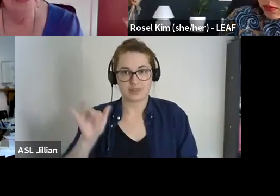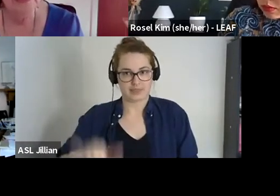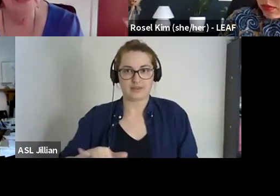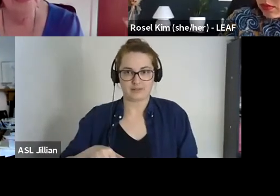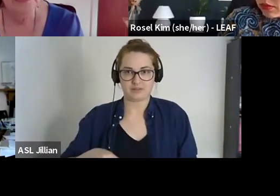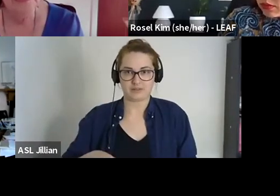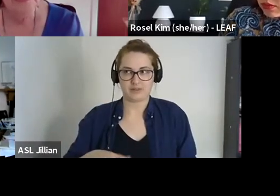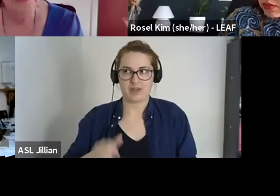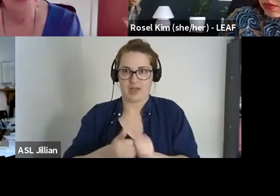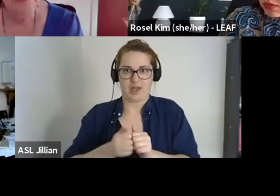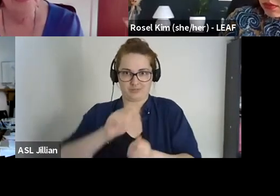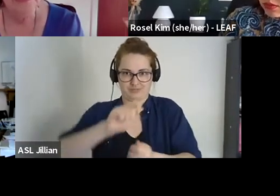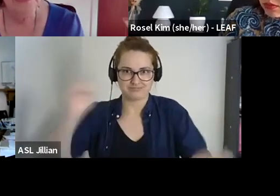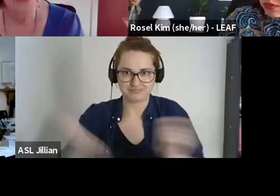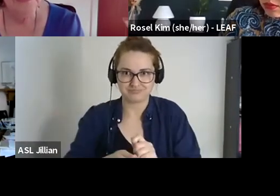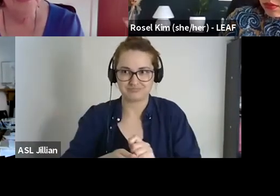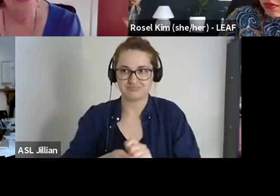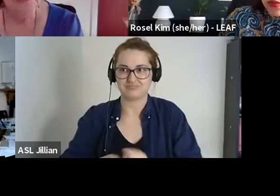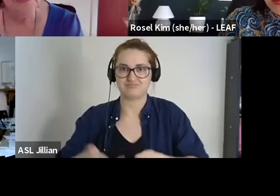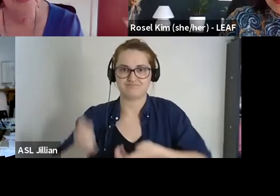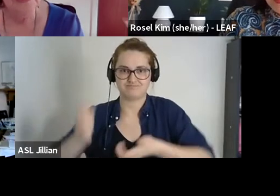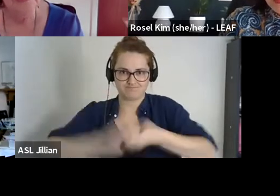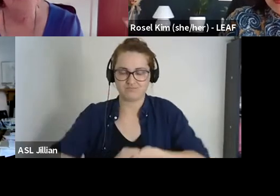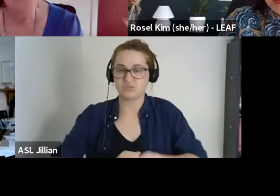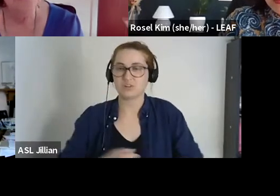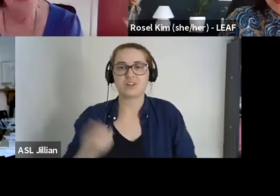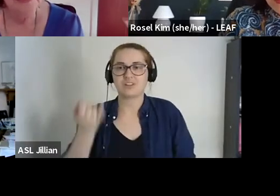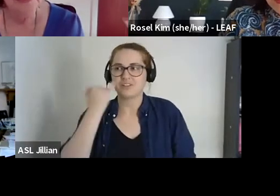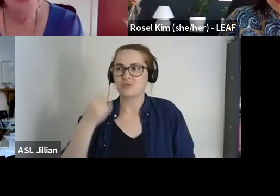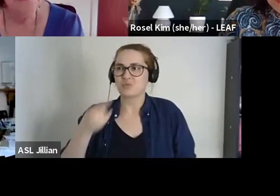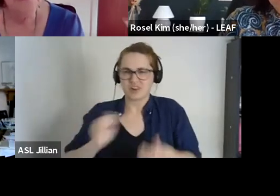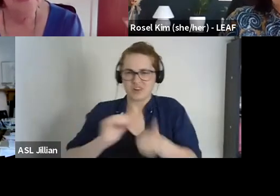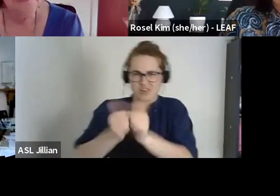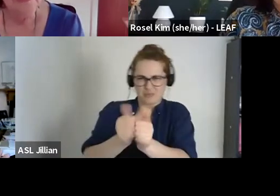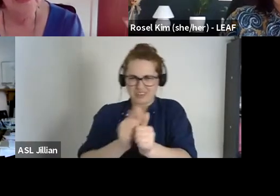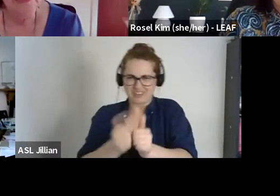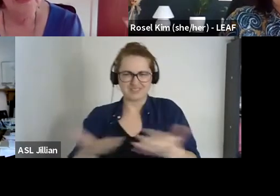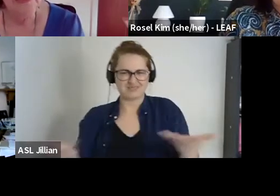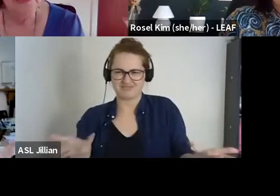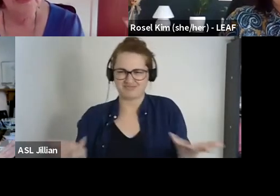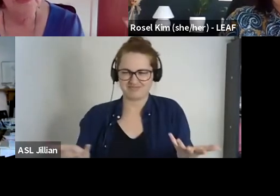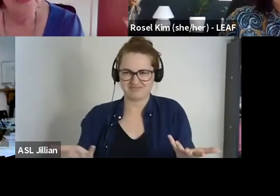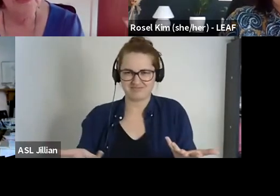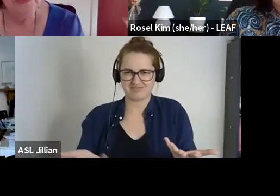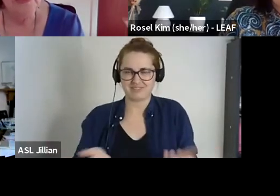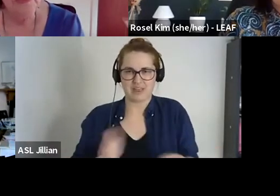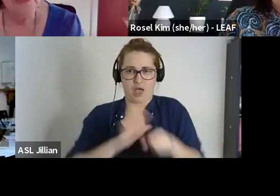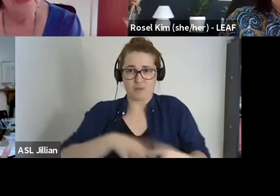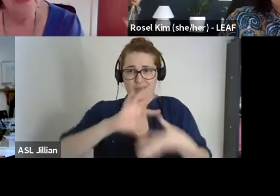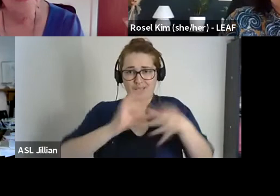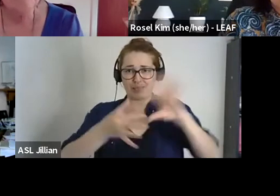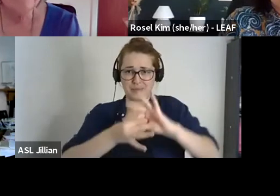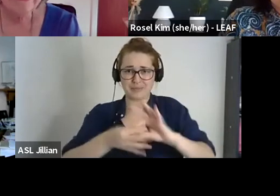do exactly what they do all the time, which is set us up, compete against each other, and it becomes, You know, the oppression Olympics is one of our